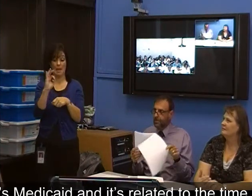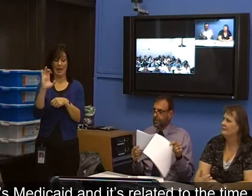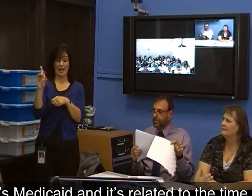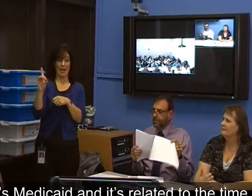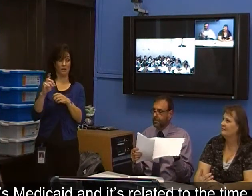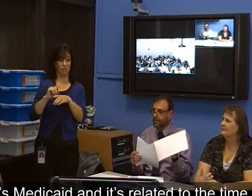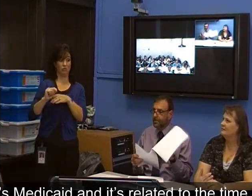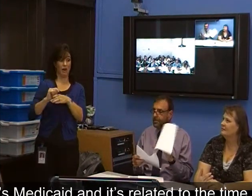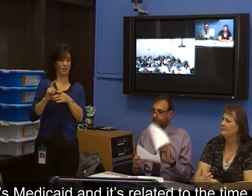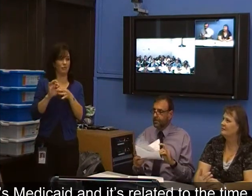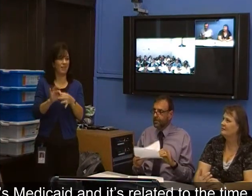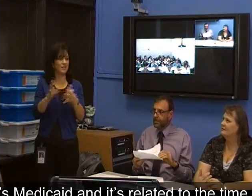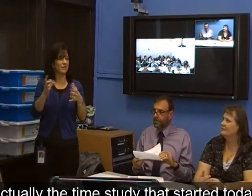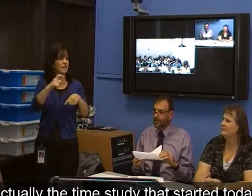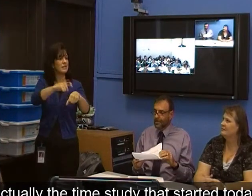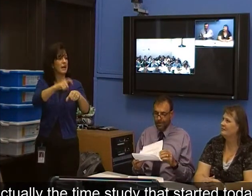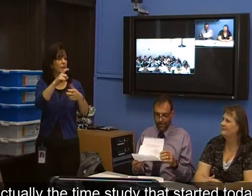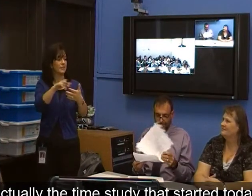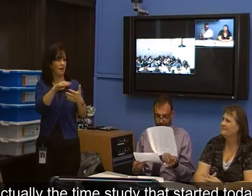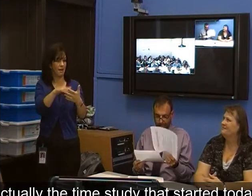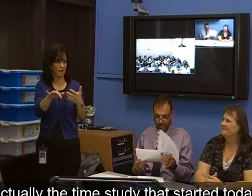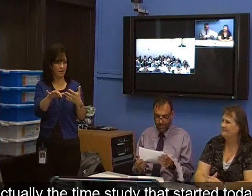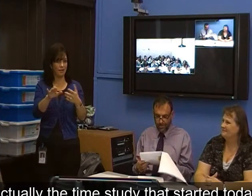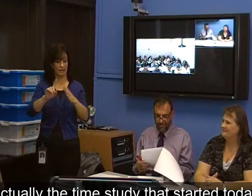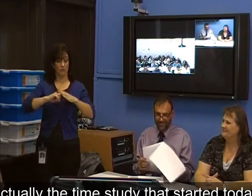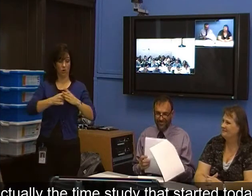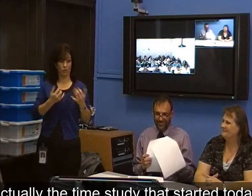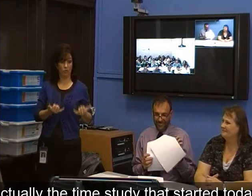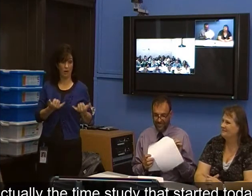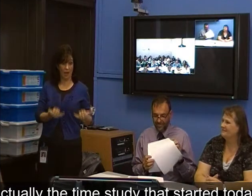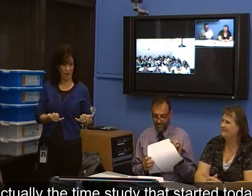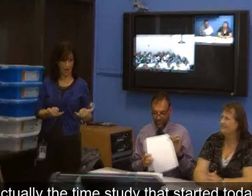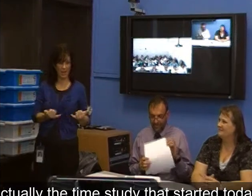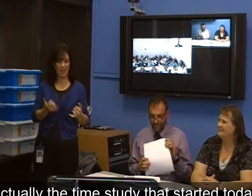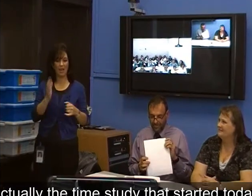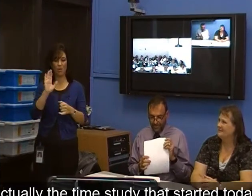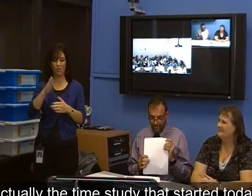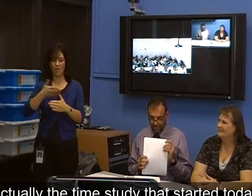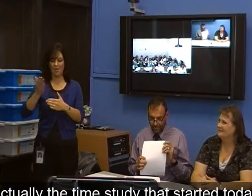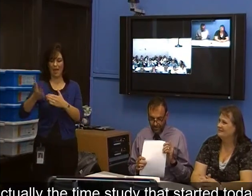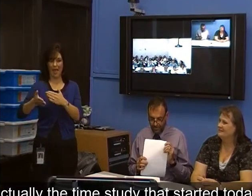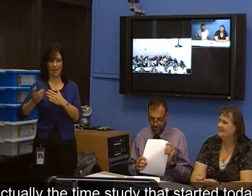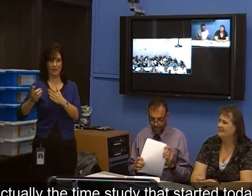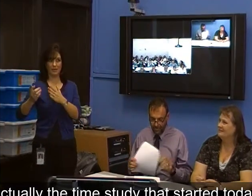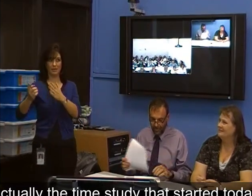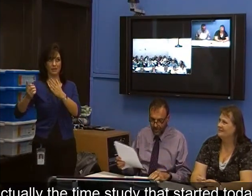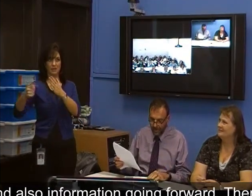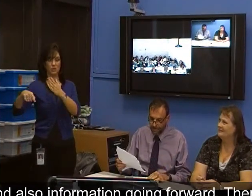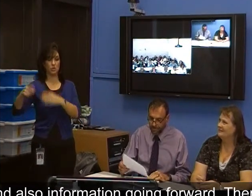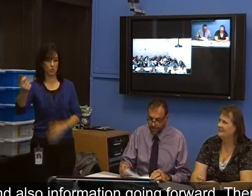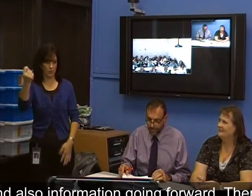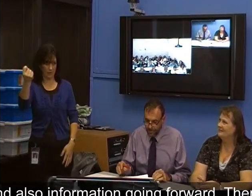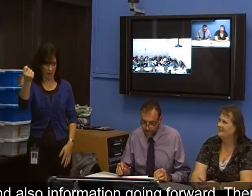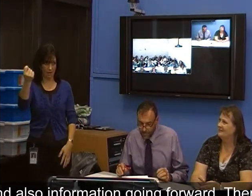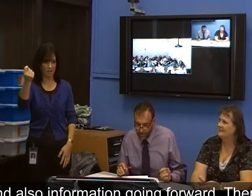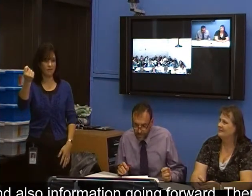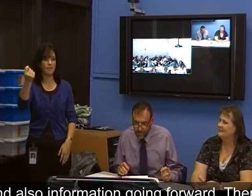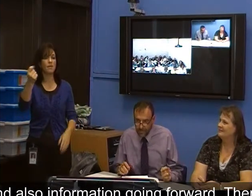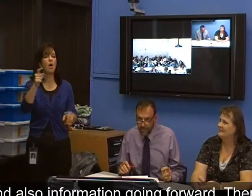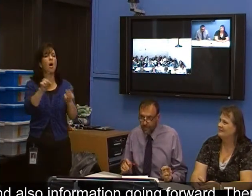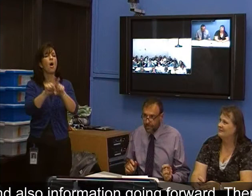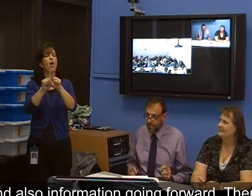and it's related to the Timestudy. Actually, the Timestudy that started today and that will end on Tuesday. And